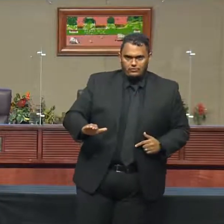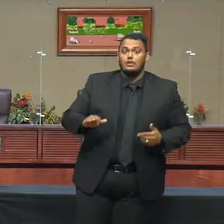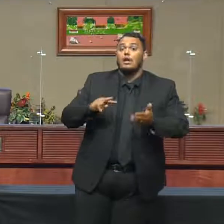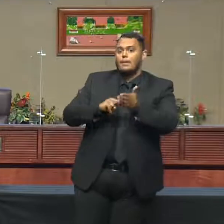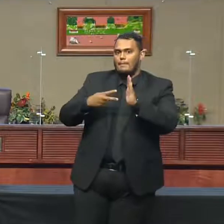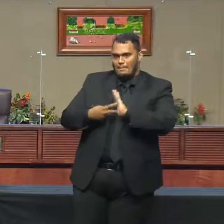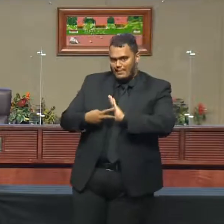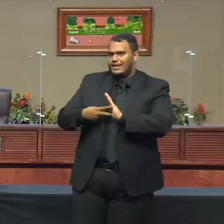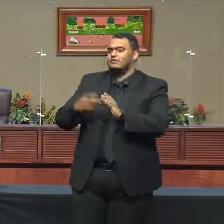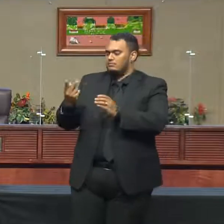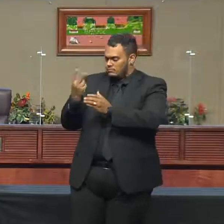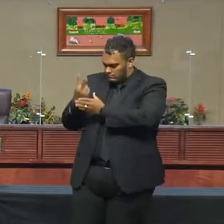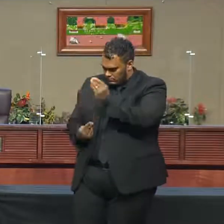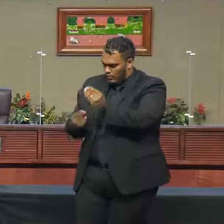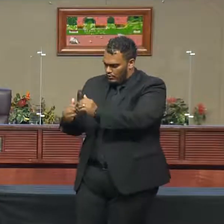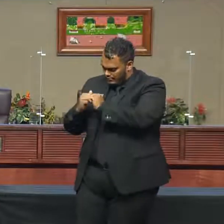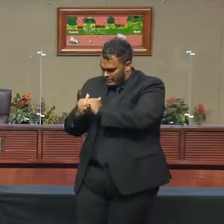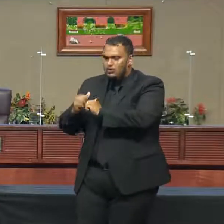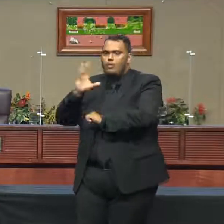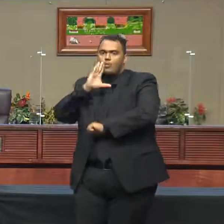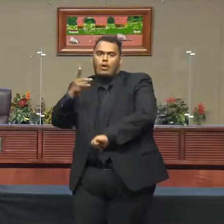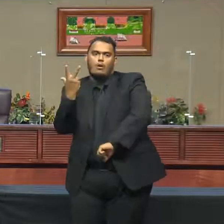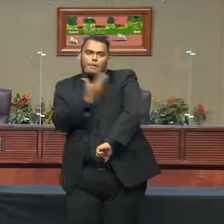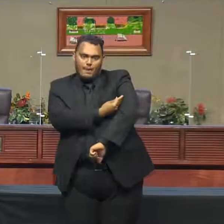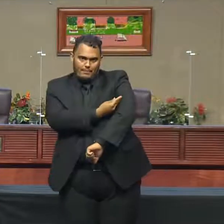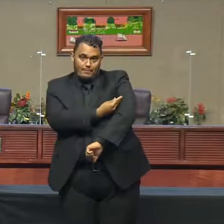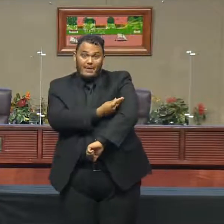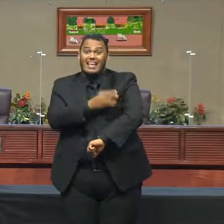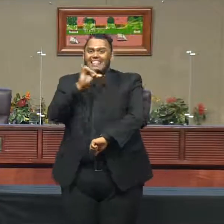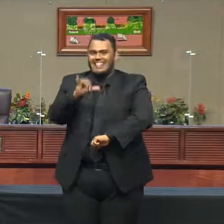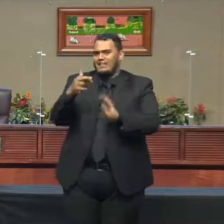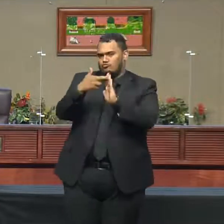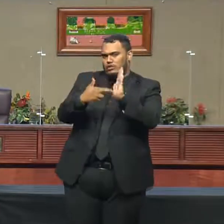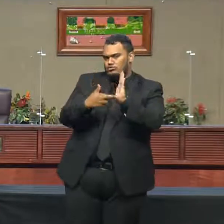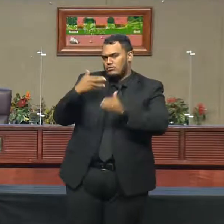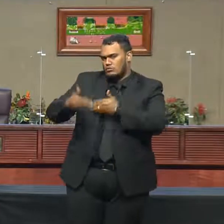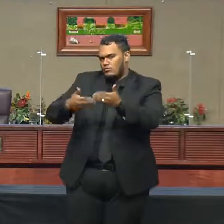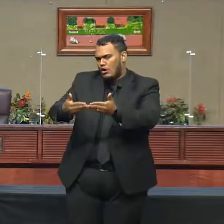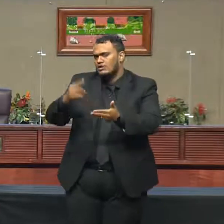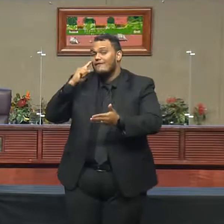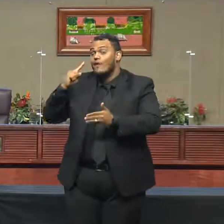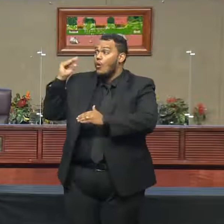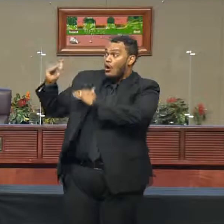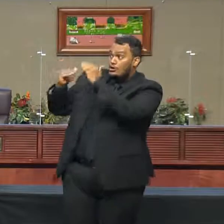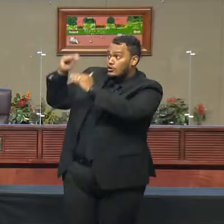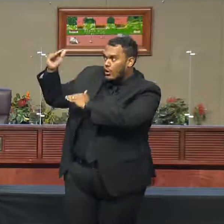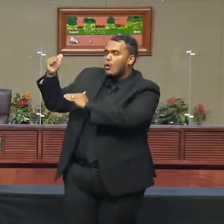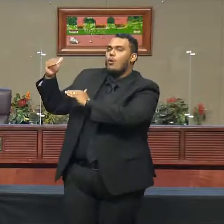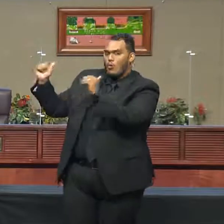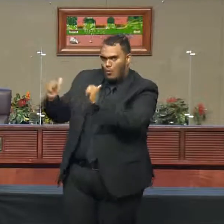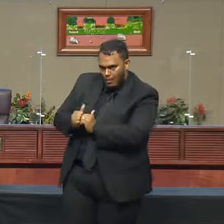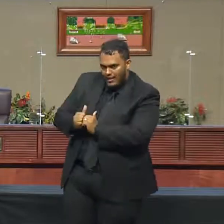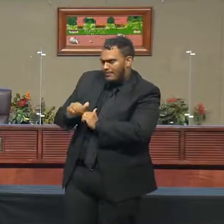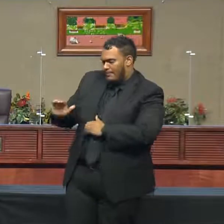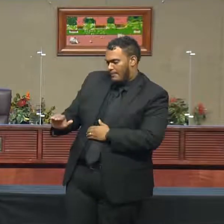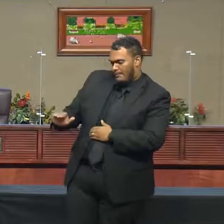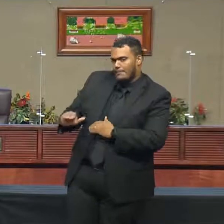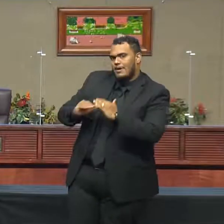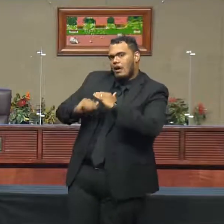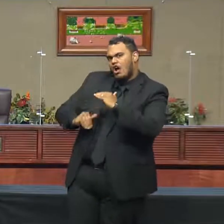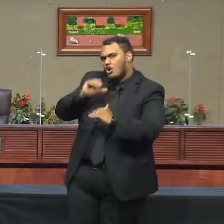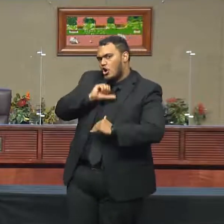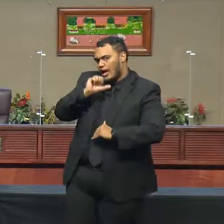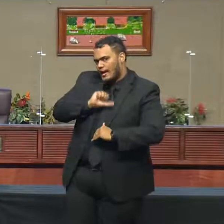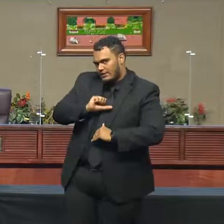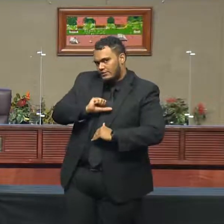making the registration for a minor. Those are little things. We will explain all that when the system is ready, and that's why the system